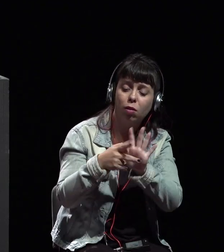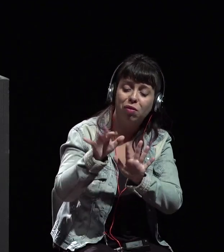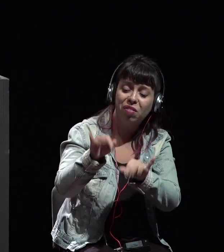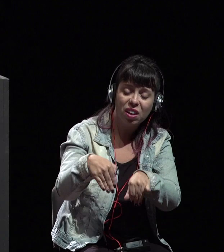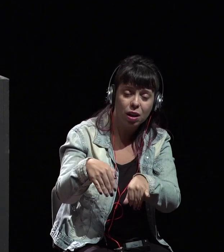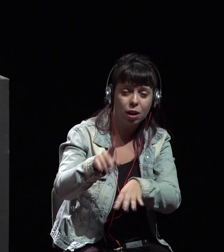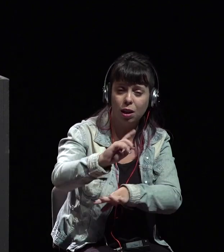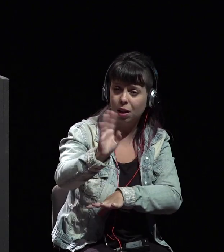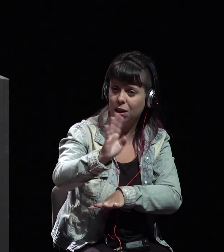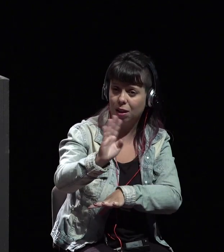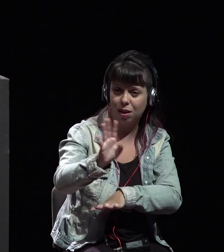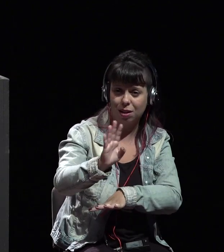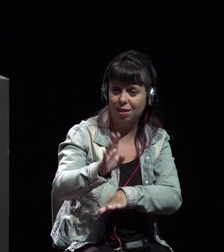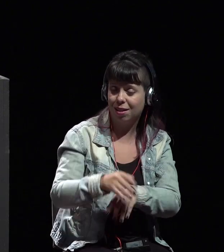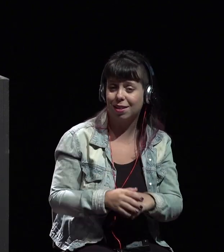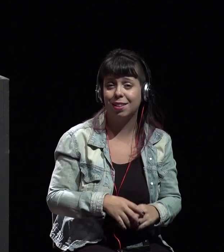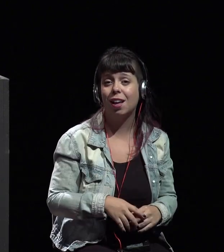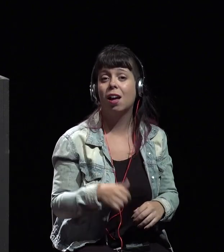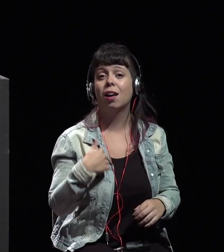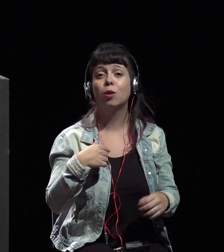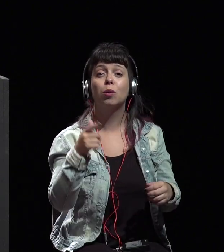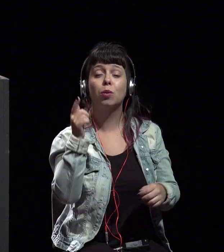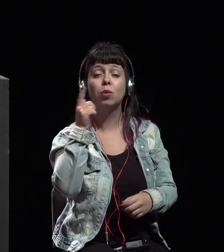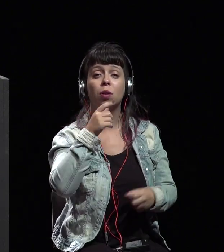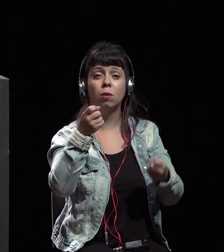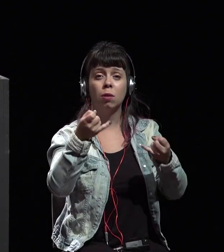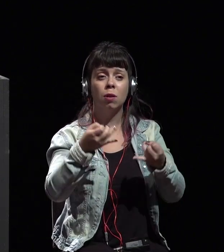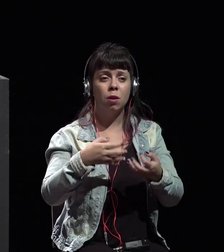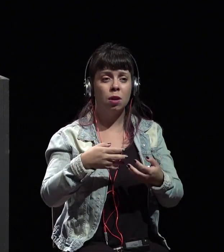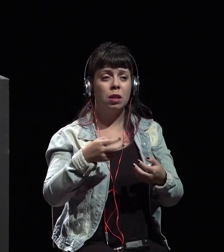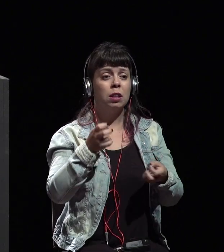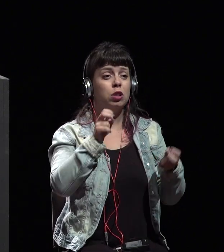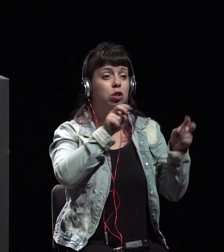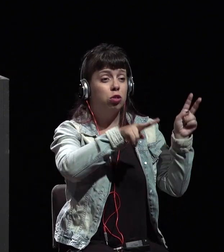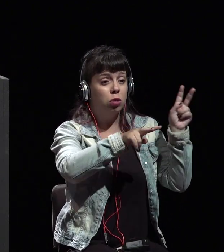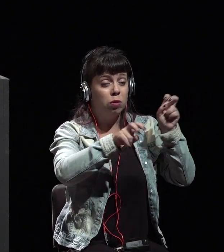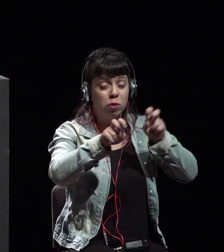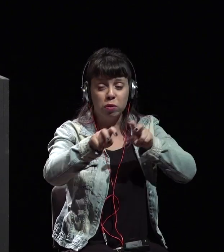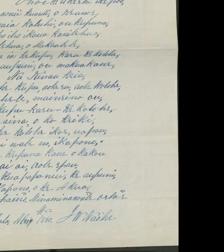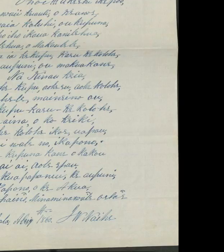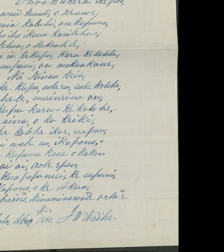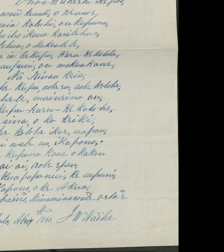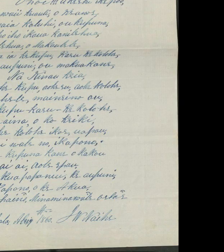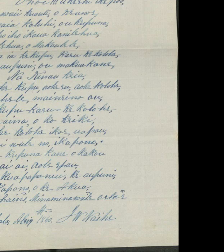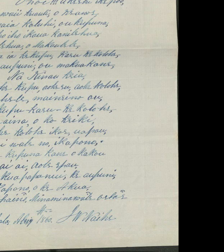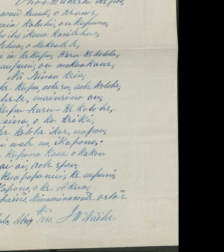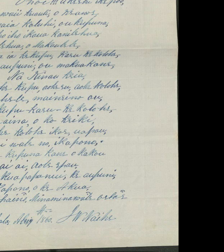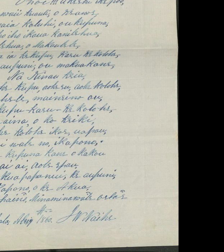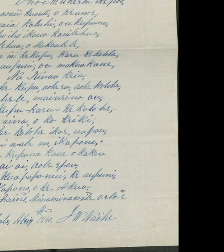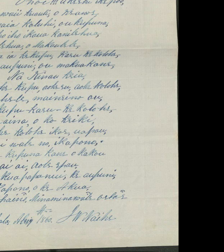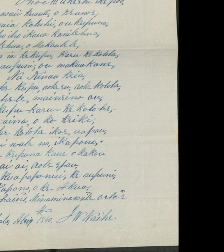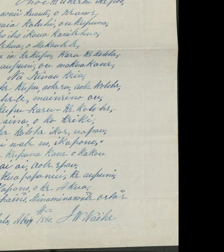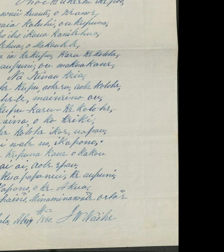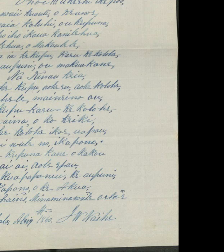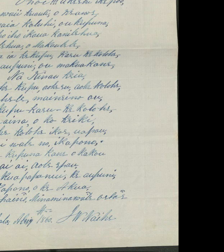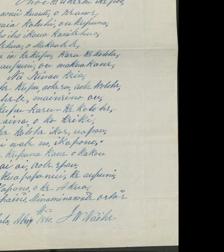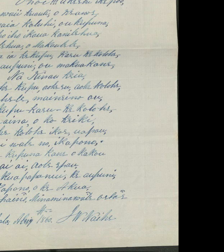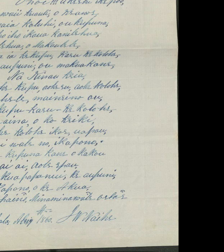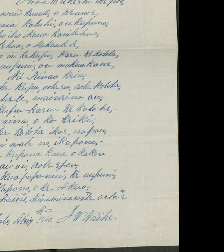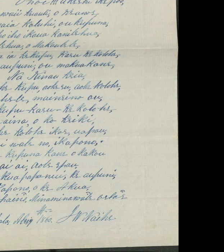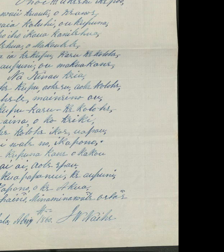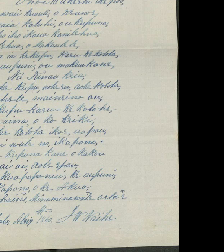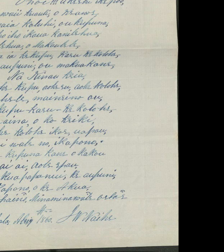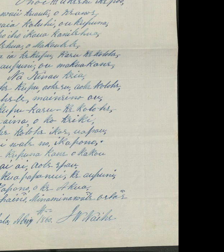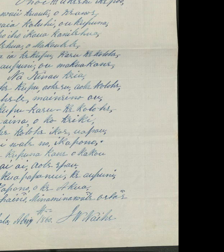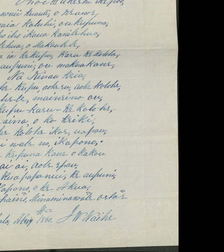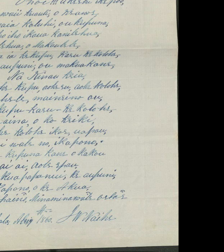we identified so far are all generally of chiefly Hawaiian lineages. For example, Naihe of Kohala, who seems to have been a trusted member